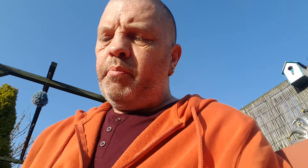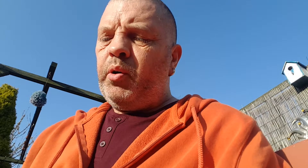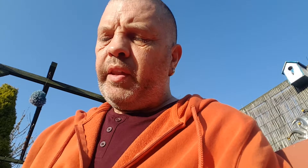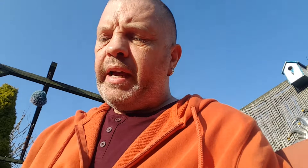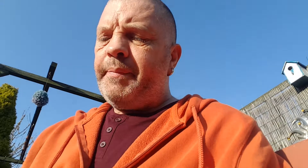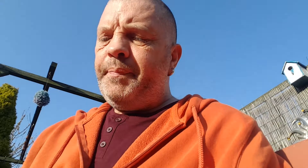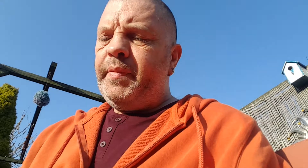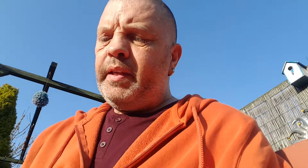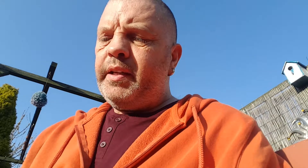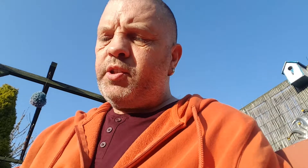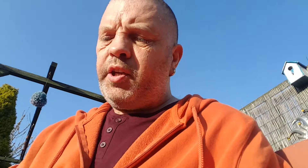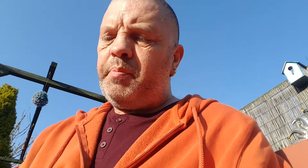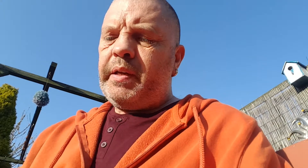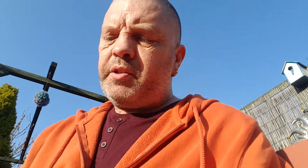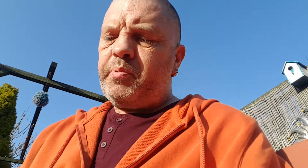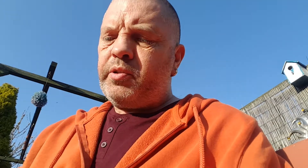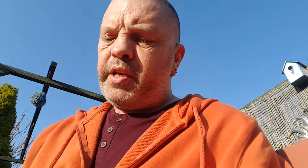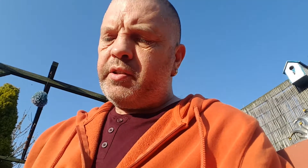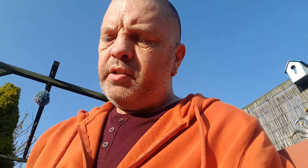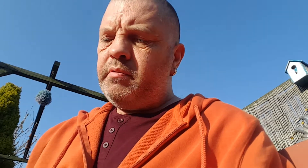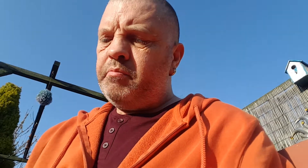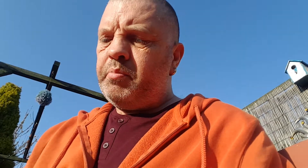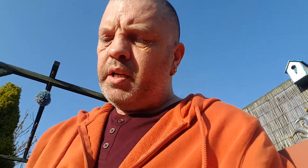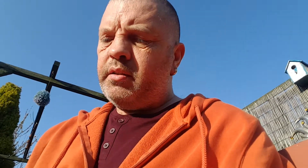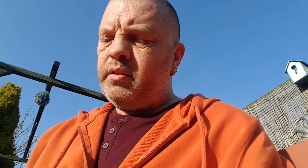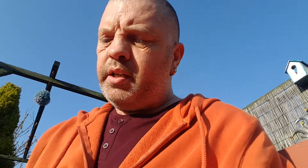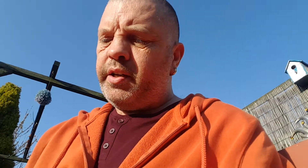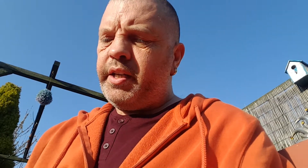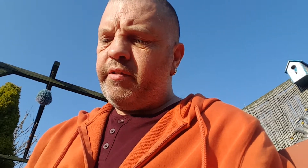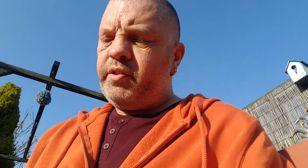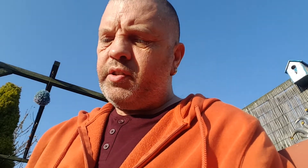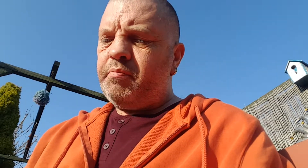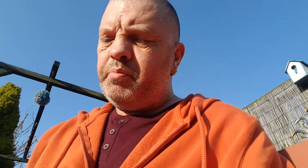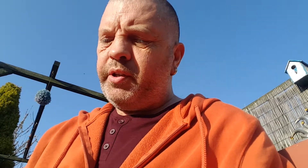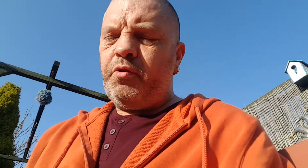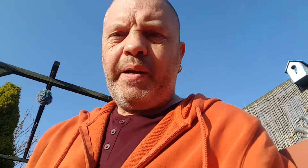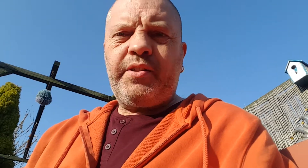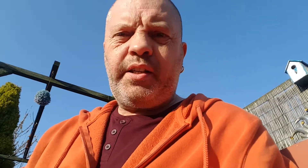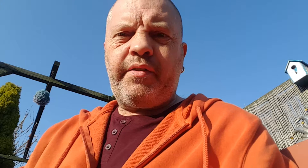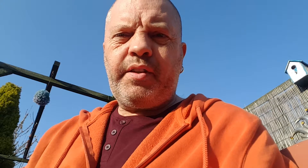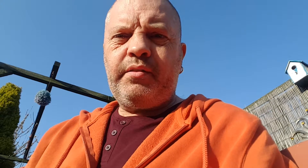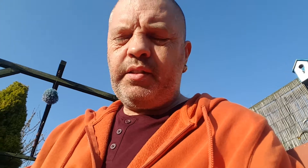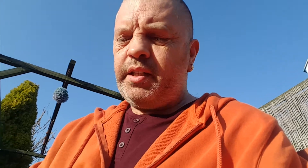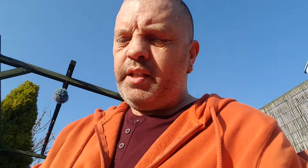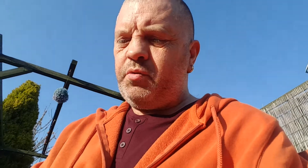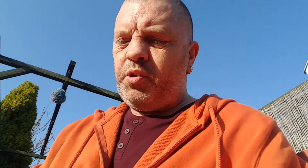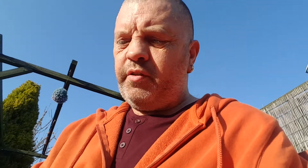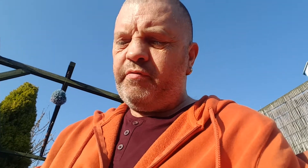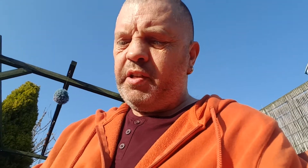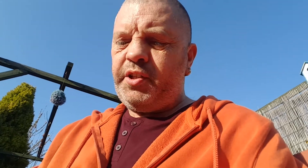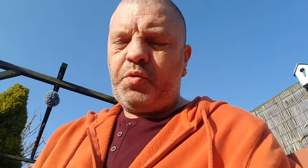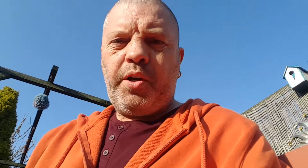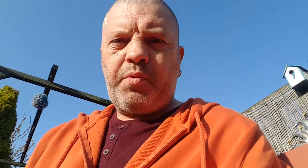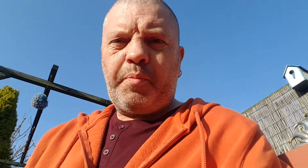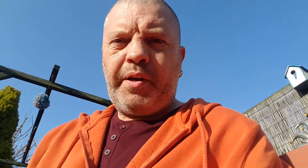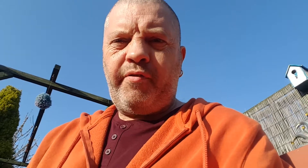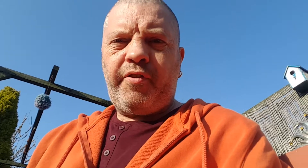bought that cheap as a project, but the idea is to put it all back together, and it is worth at least twice what I paid for it.